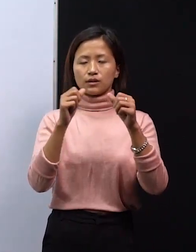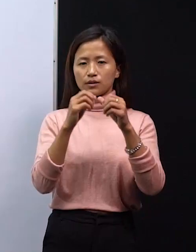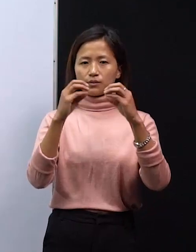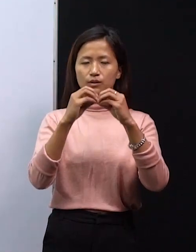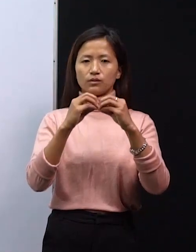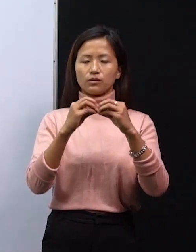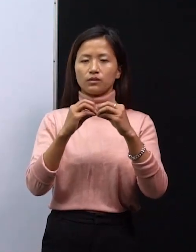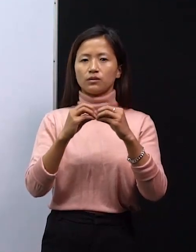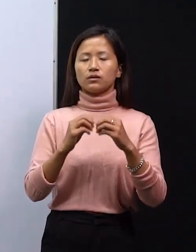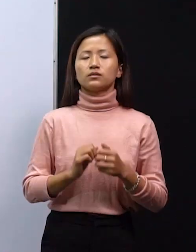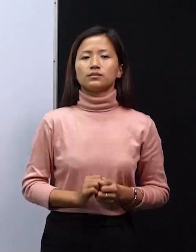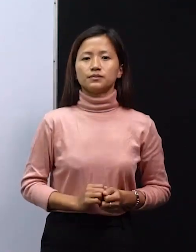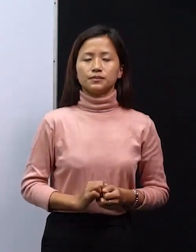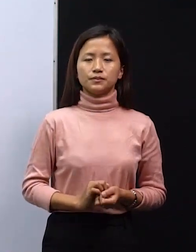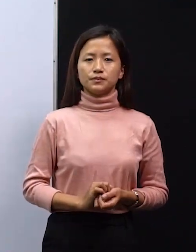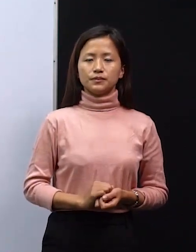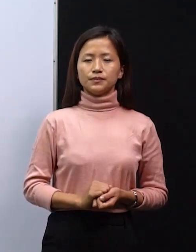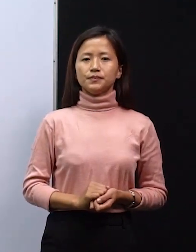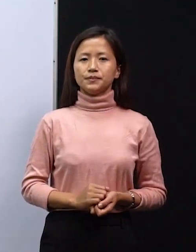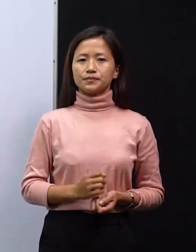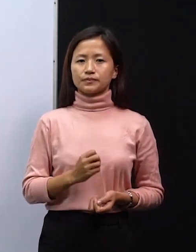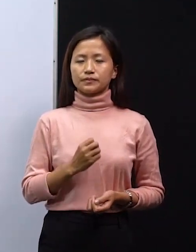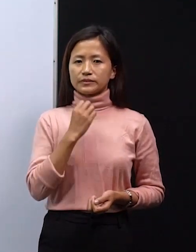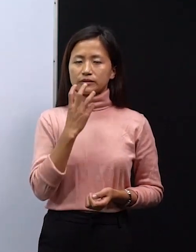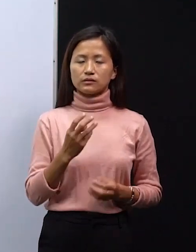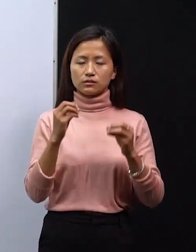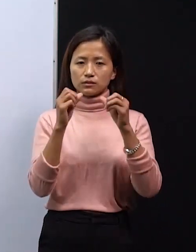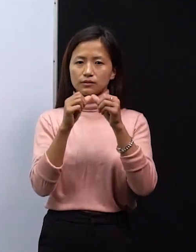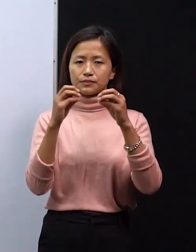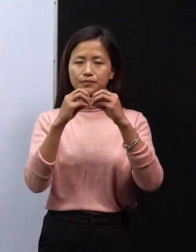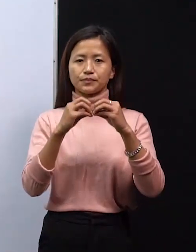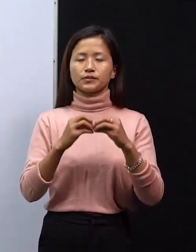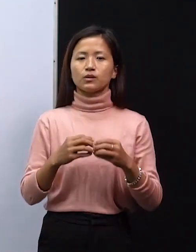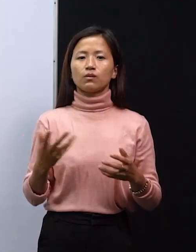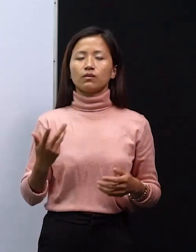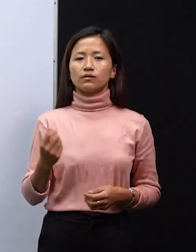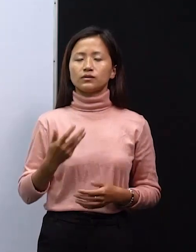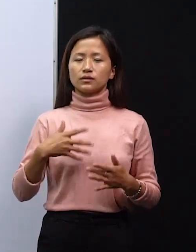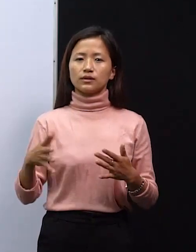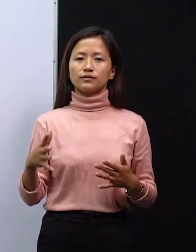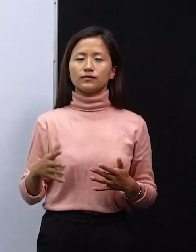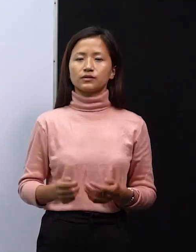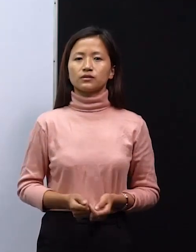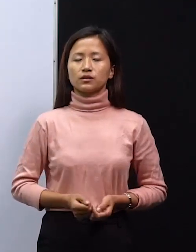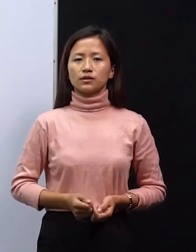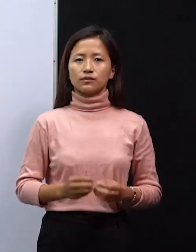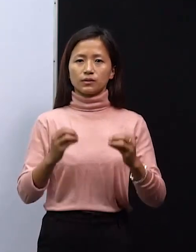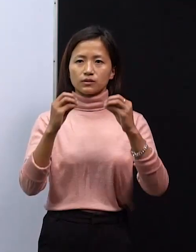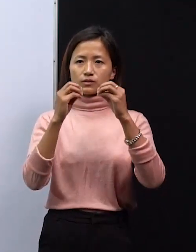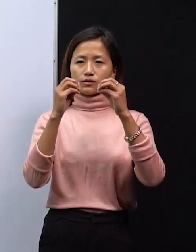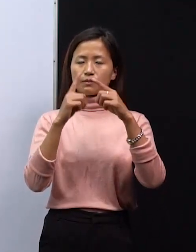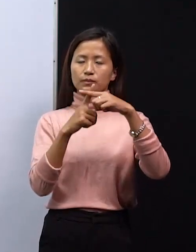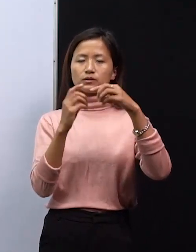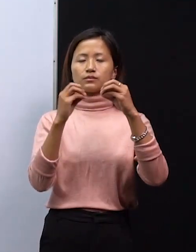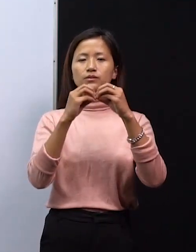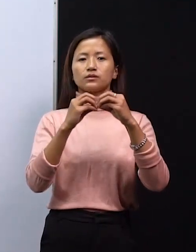as simple AB, okay? And whatever is left plus b square